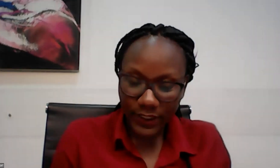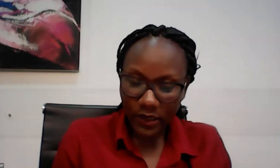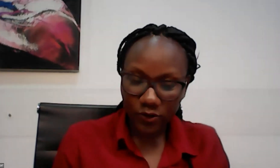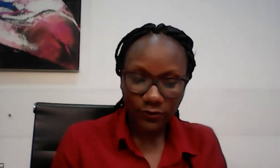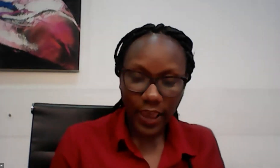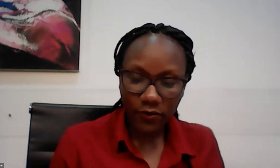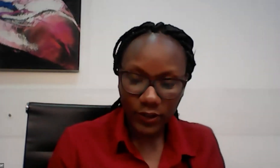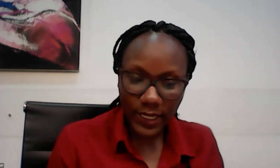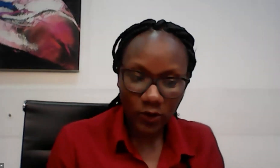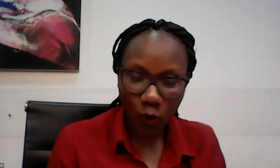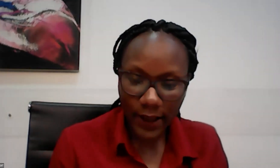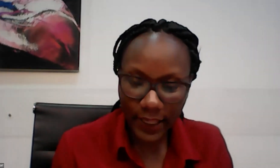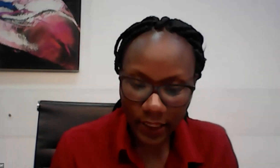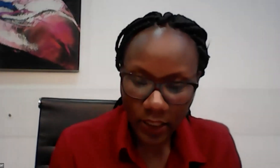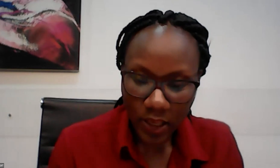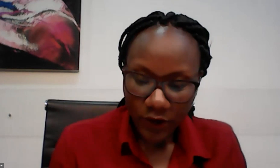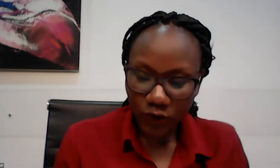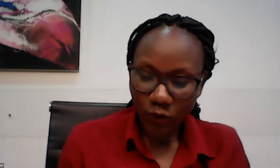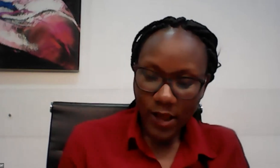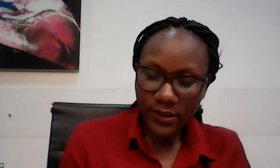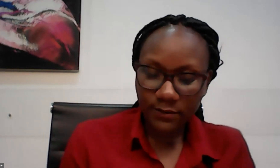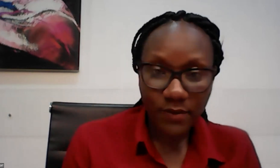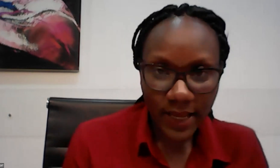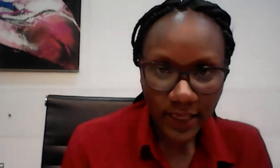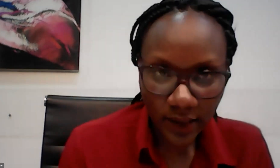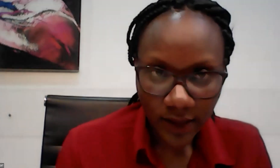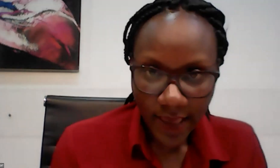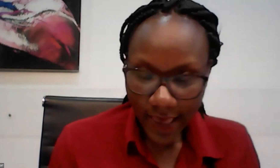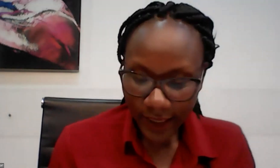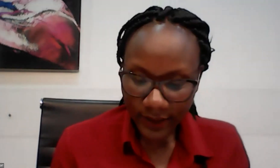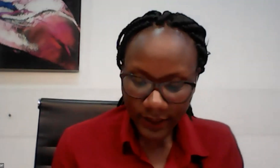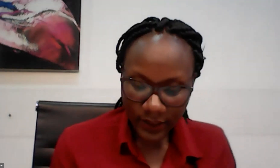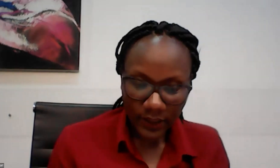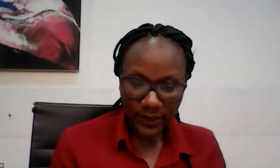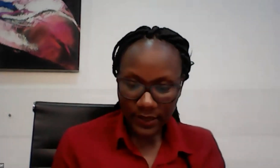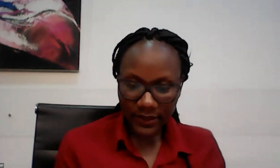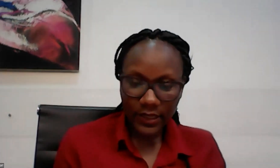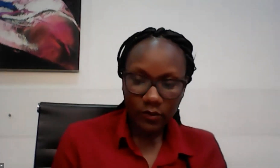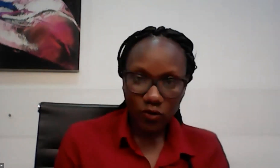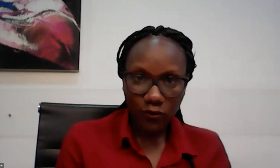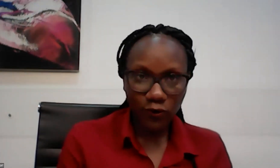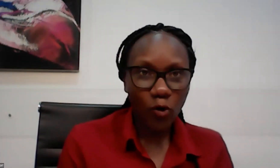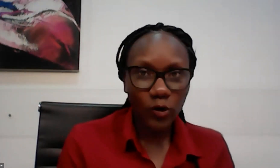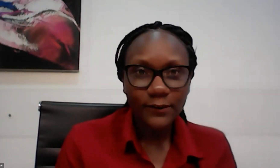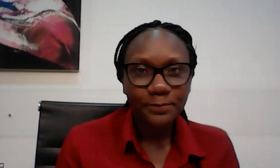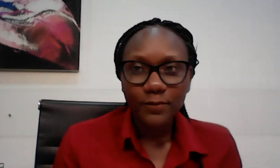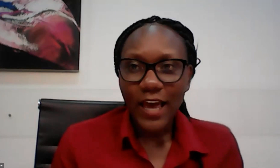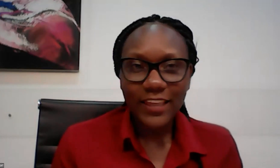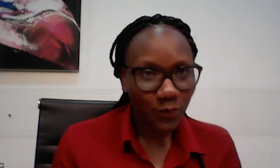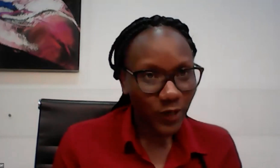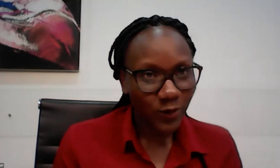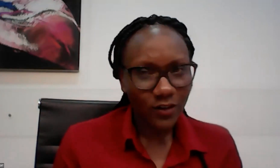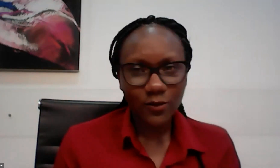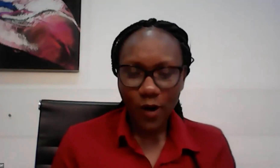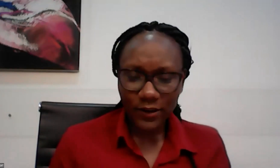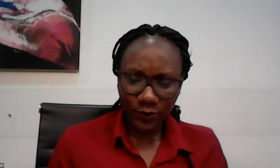also putting a lot of effort and working towards making AT sustainable for all. At